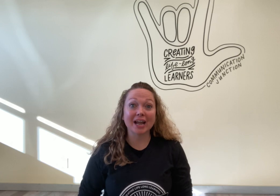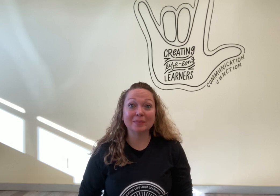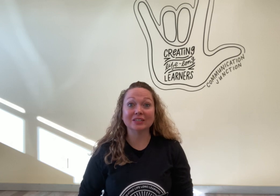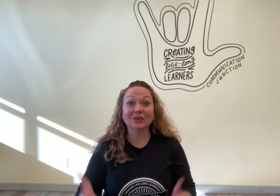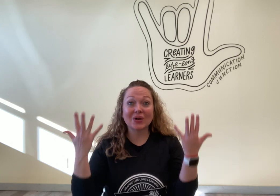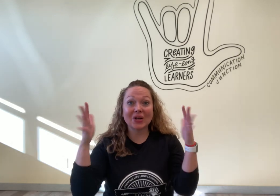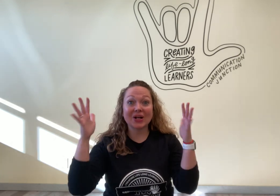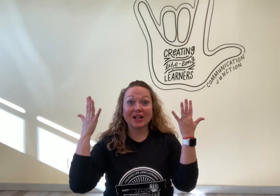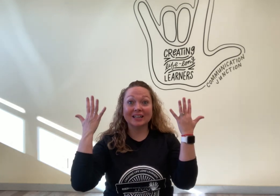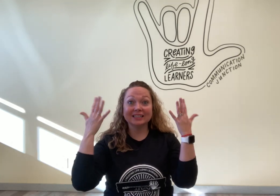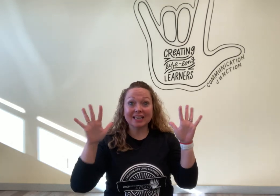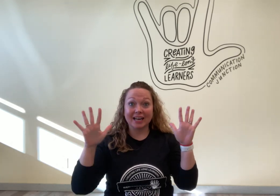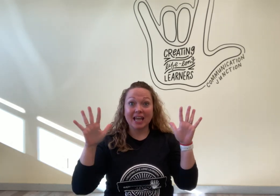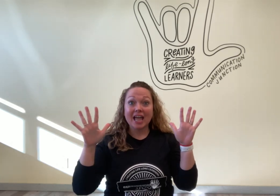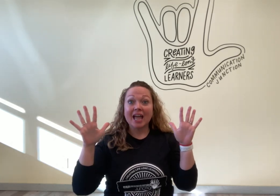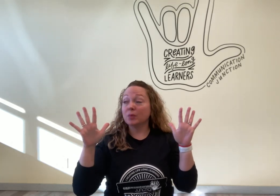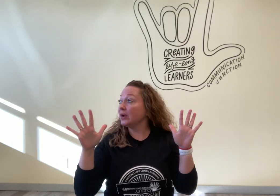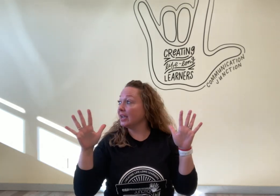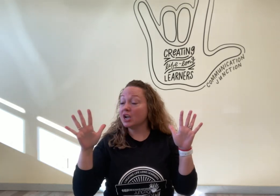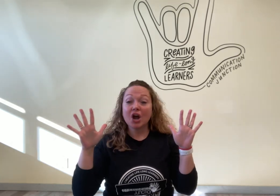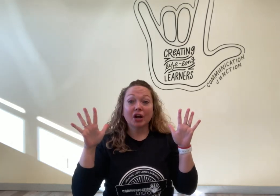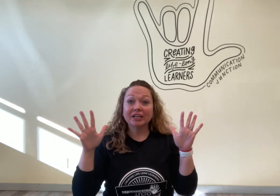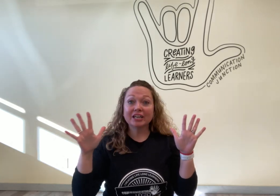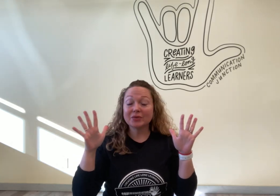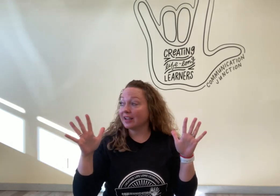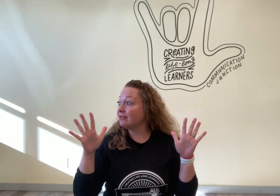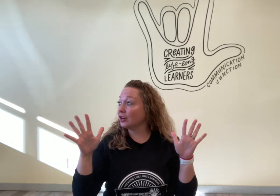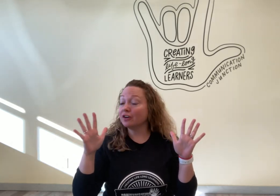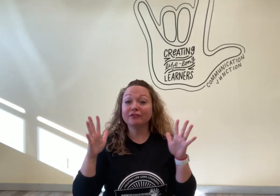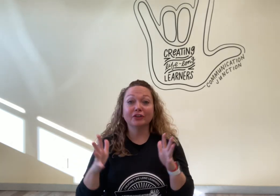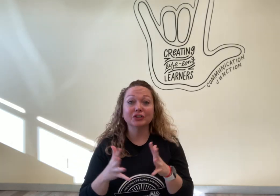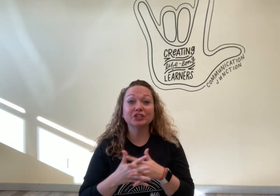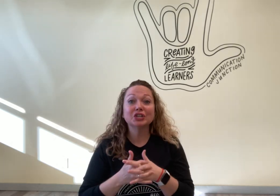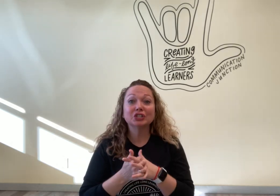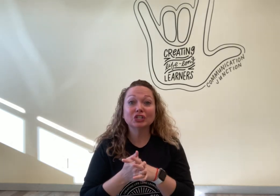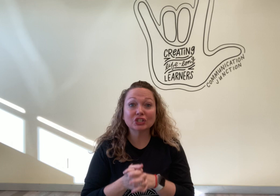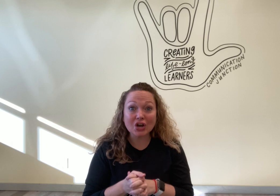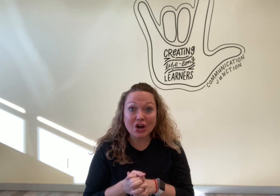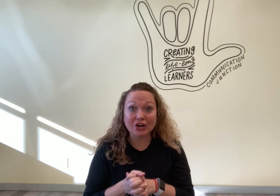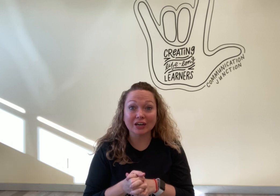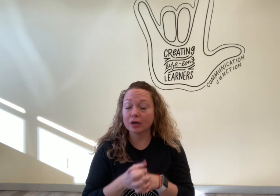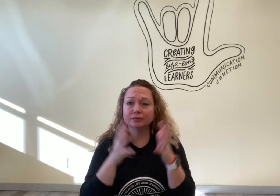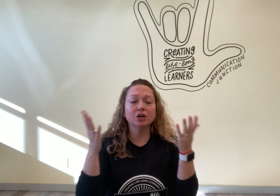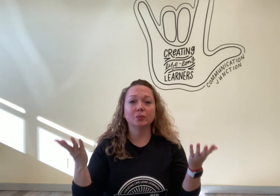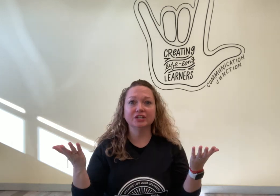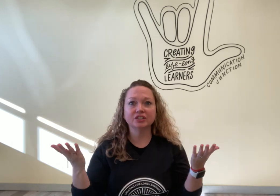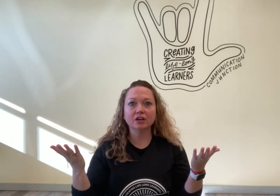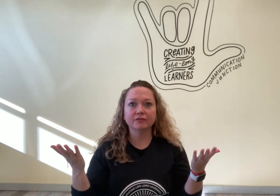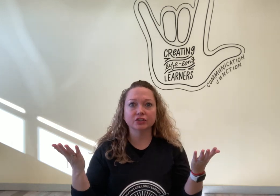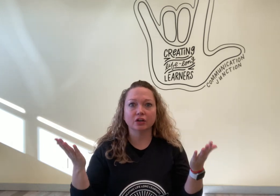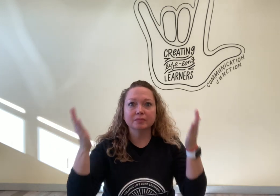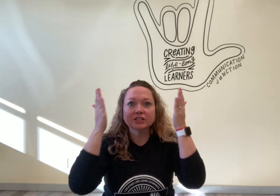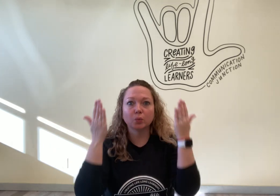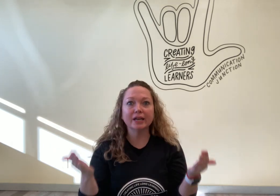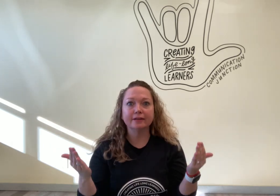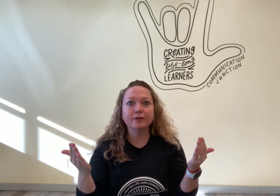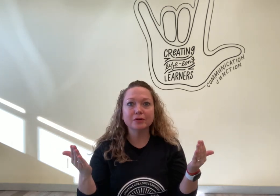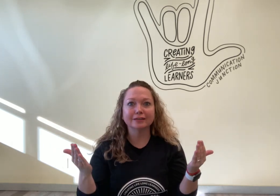is all done. And we are getting ready for our first song. Or no, we just sung our first song. Miss Whitney, focus.